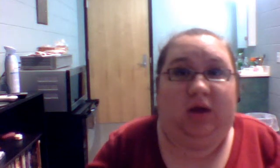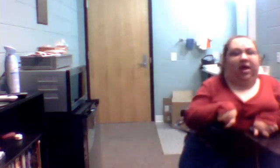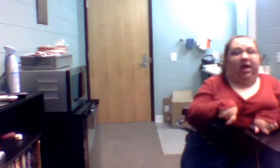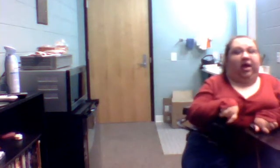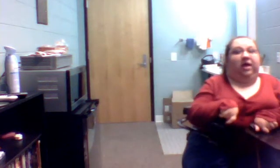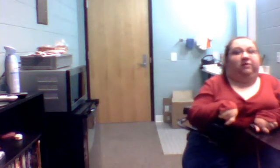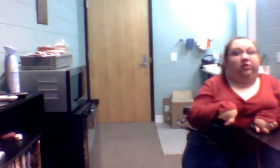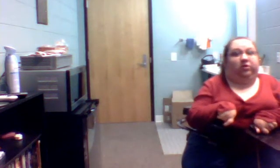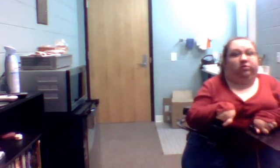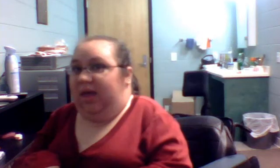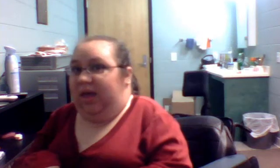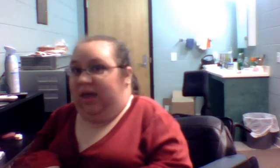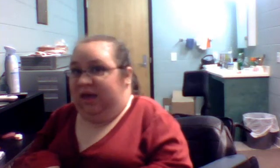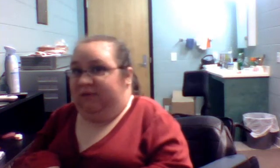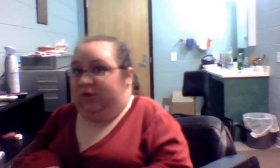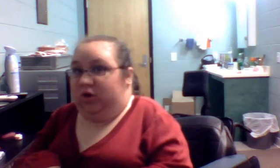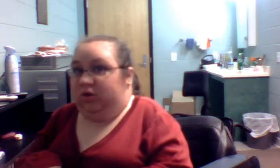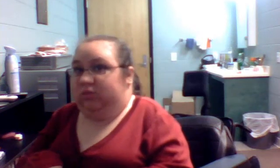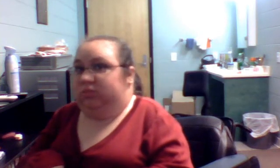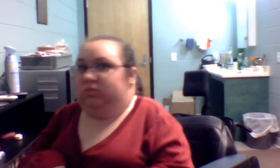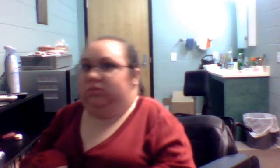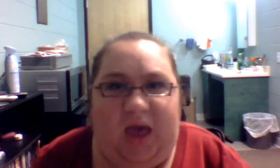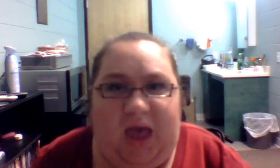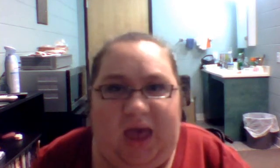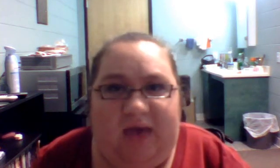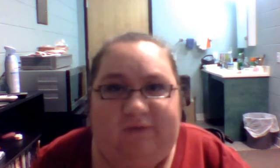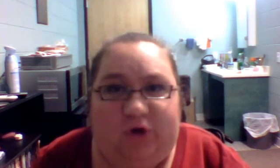Ever. Ever. Ever. Ever.